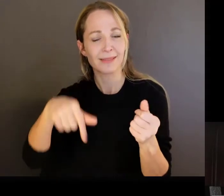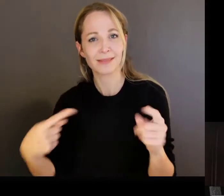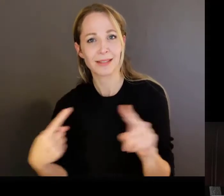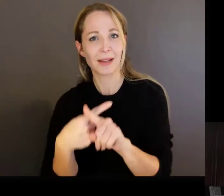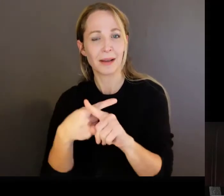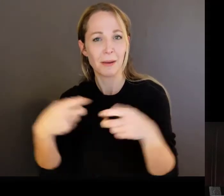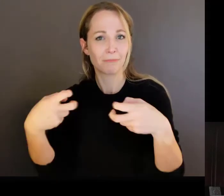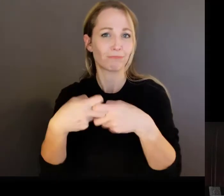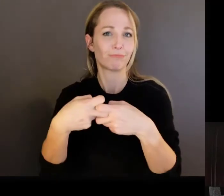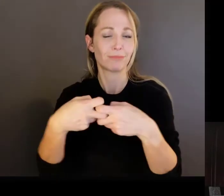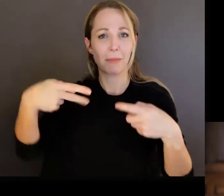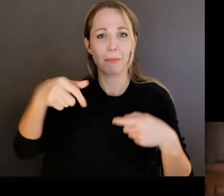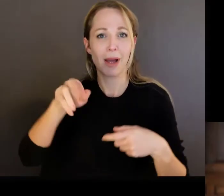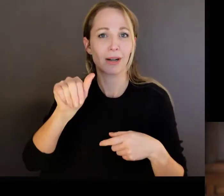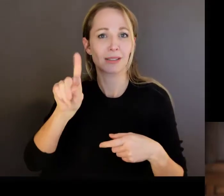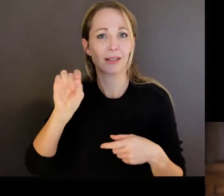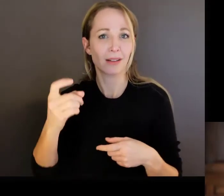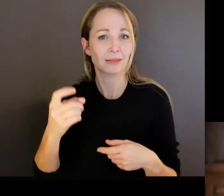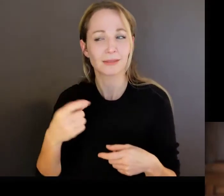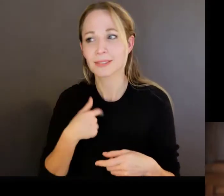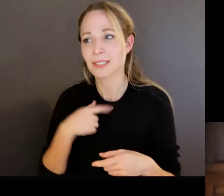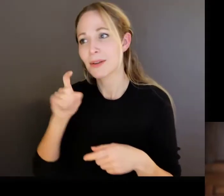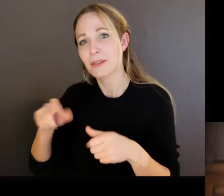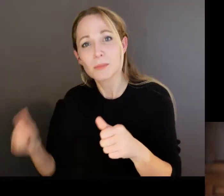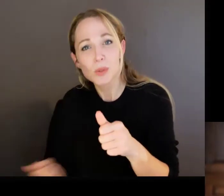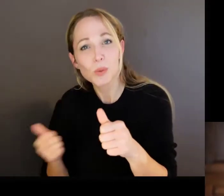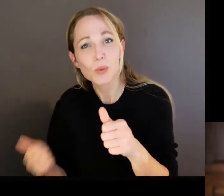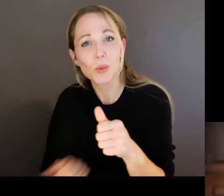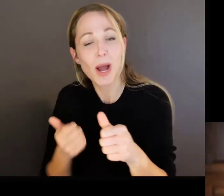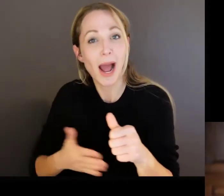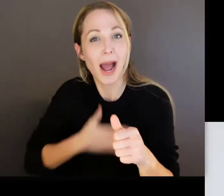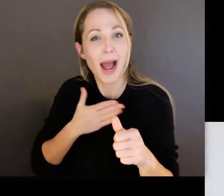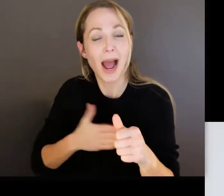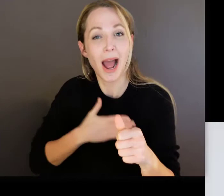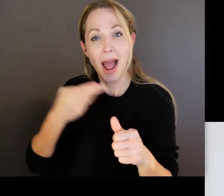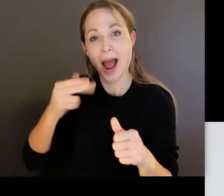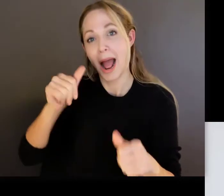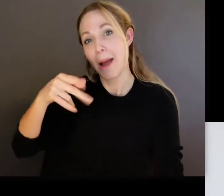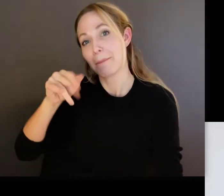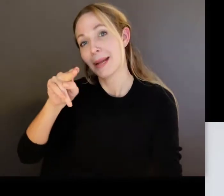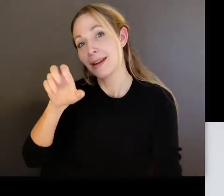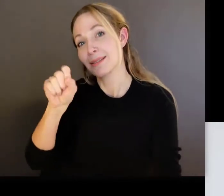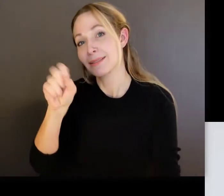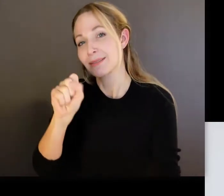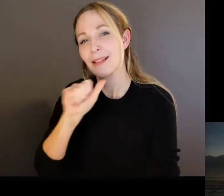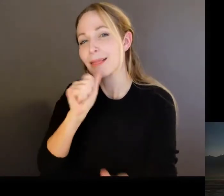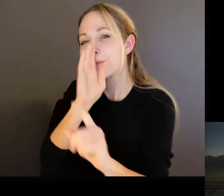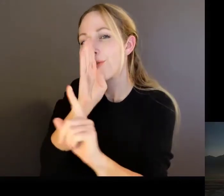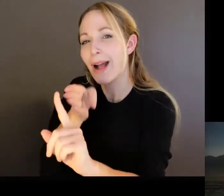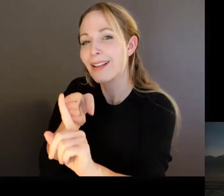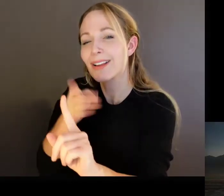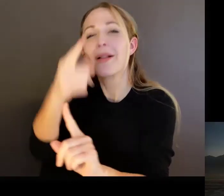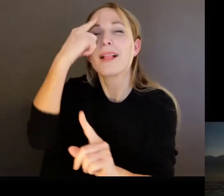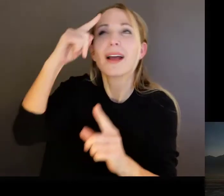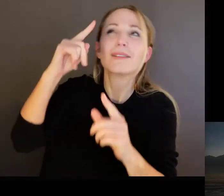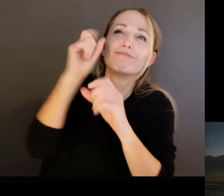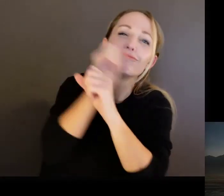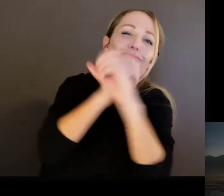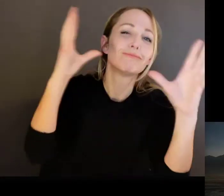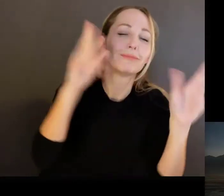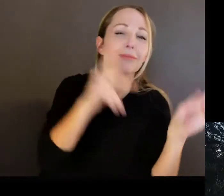resolve this paradox is that we pursue happiness indirectly. Think